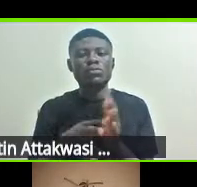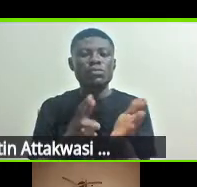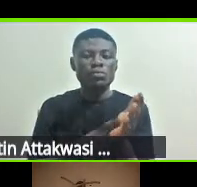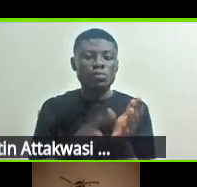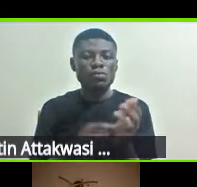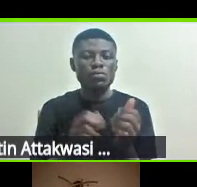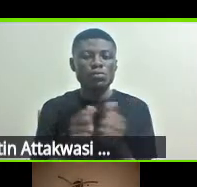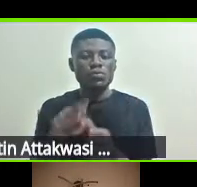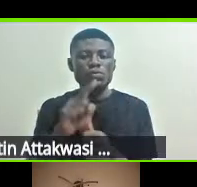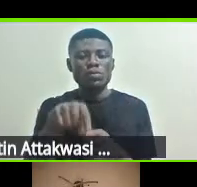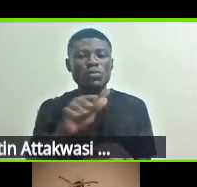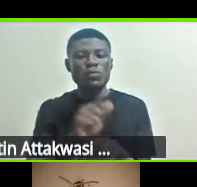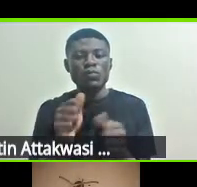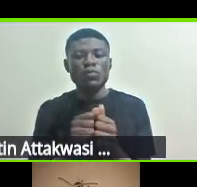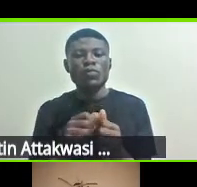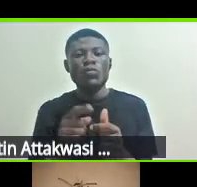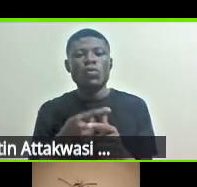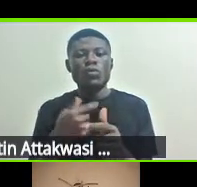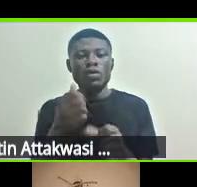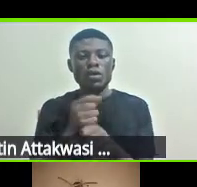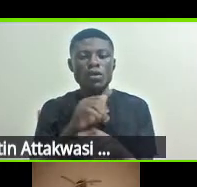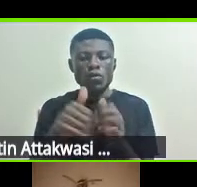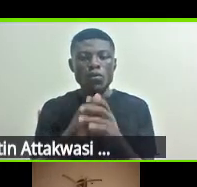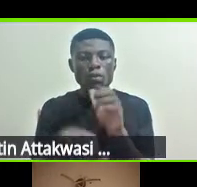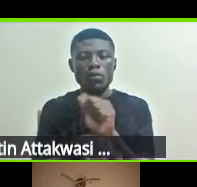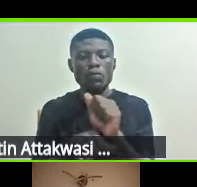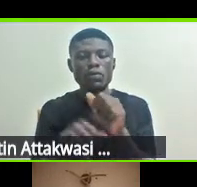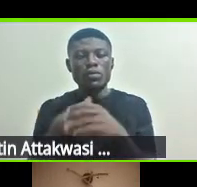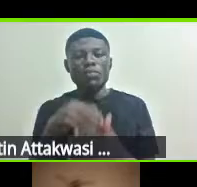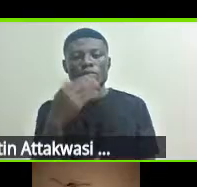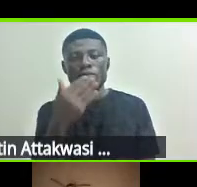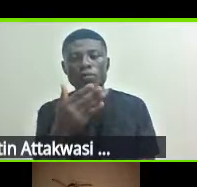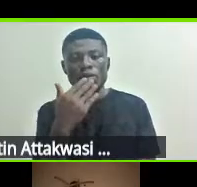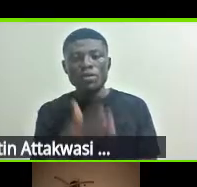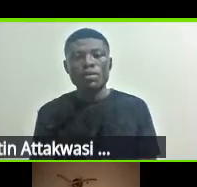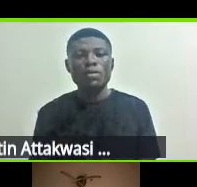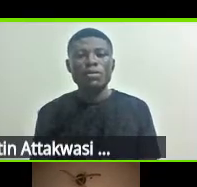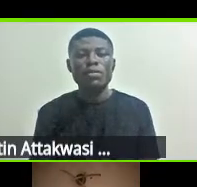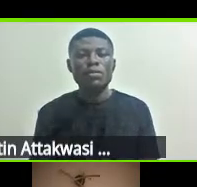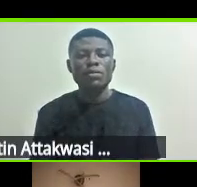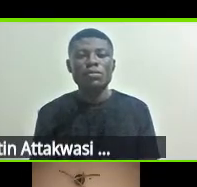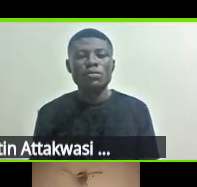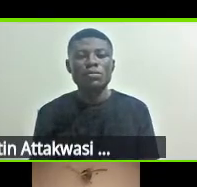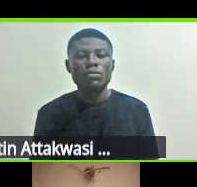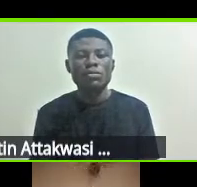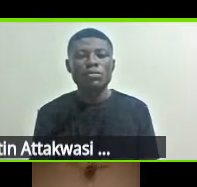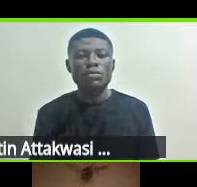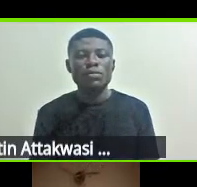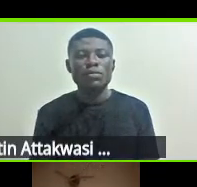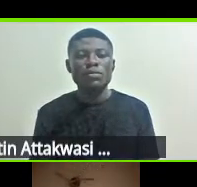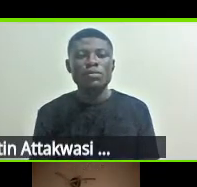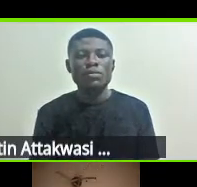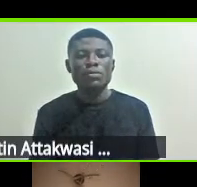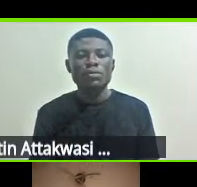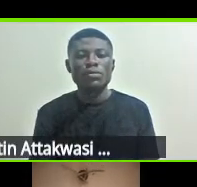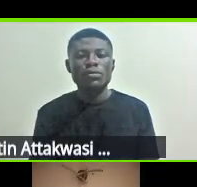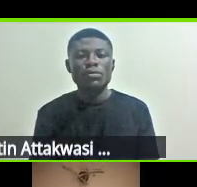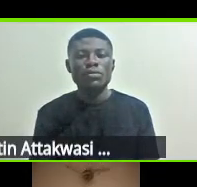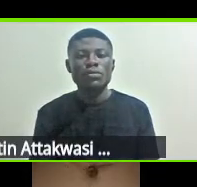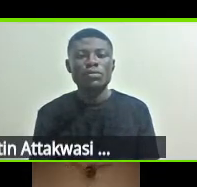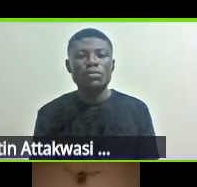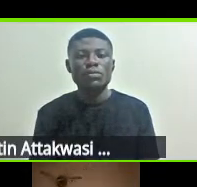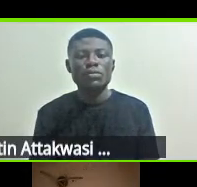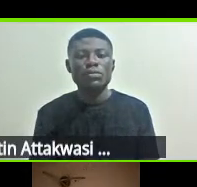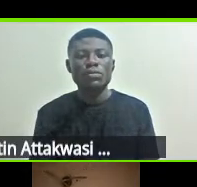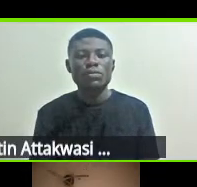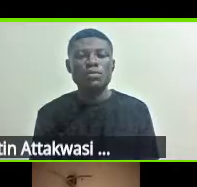due time once we receive all of them. Thank you for joining the session. We hope you have a very good evening and have an amazing